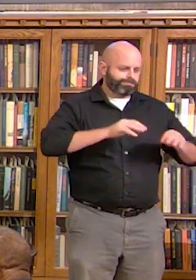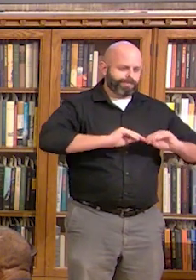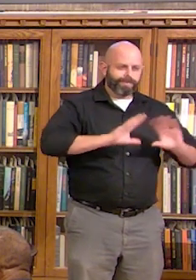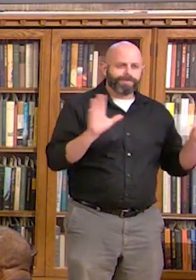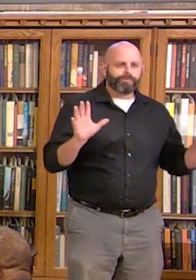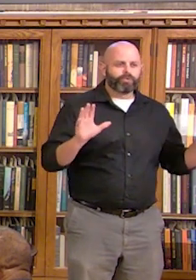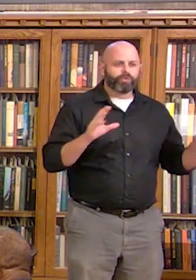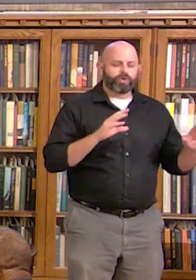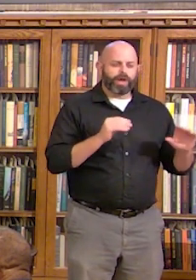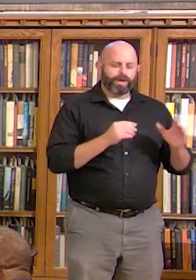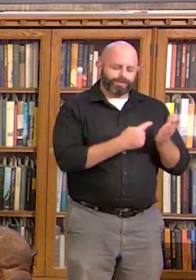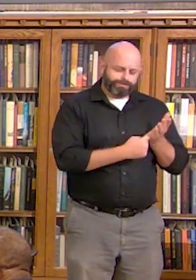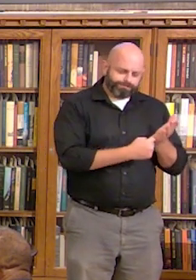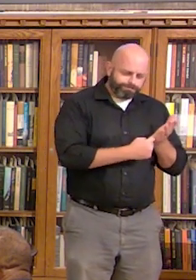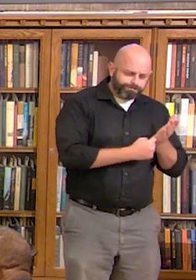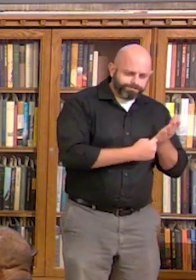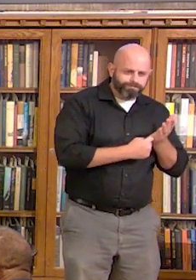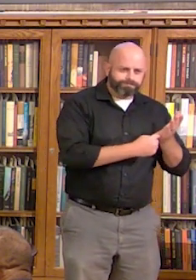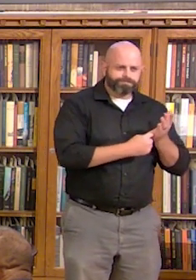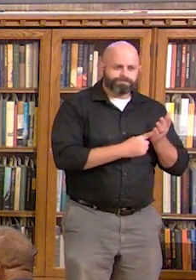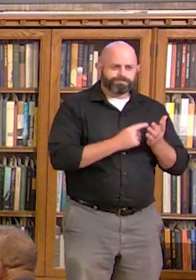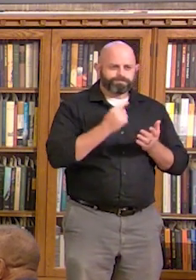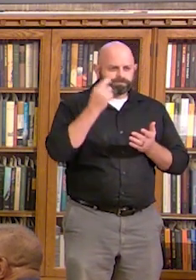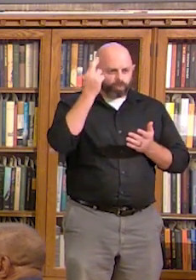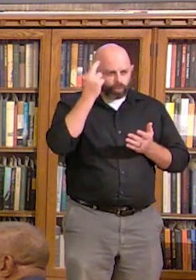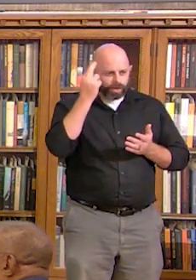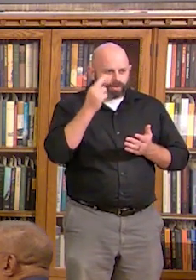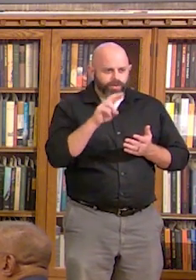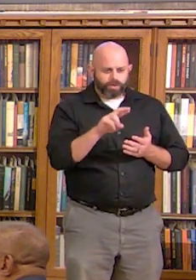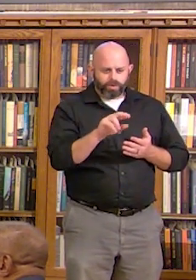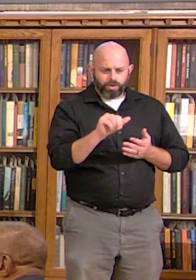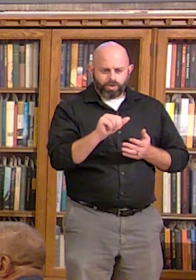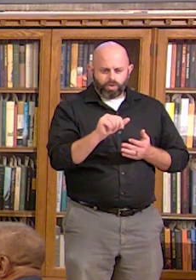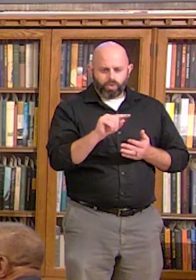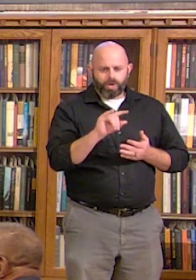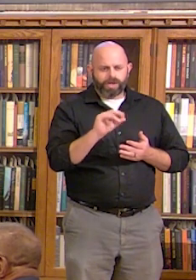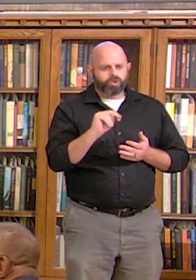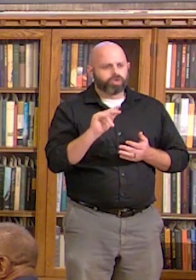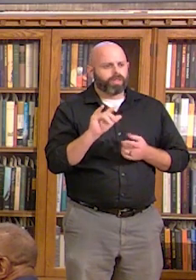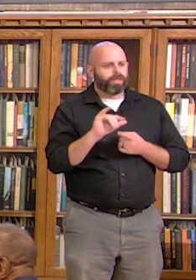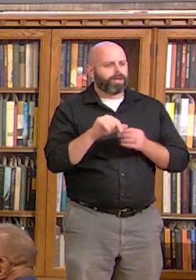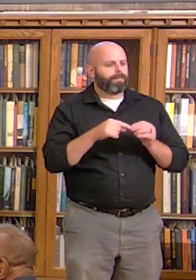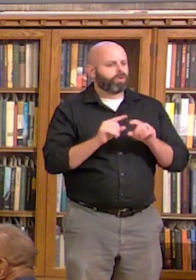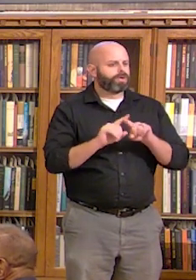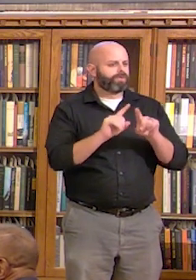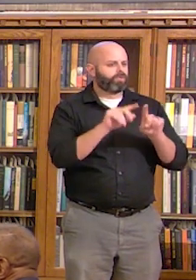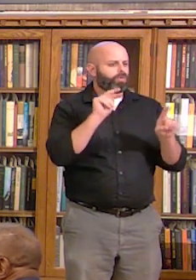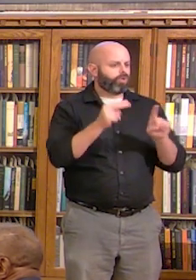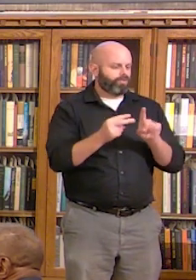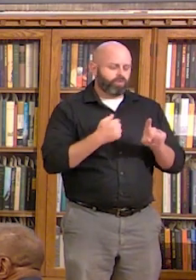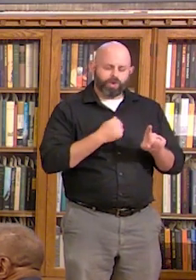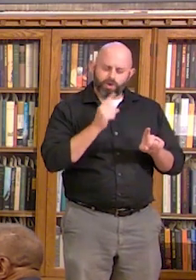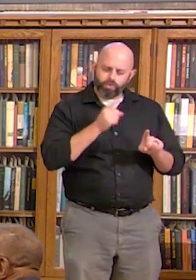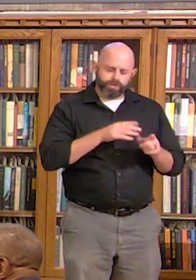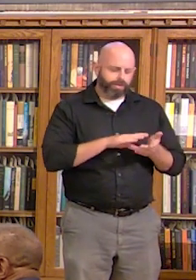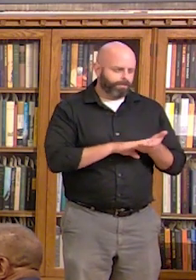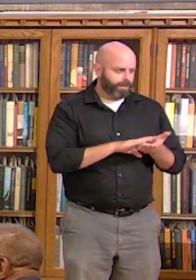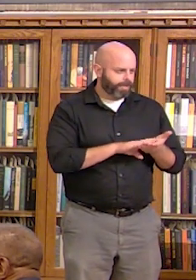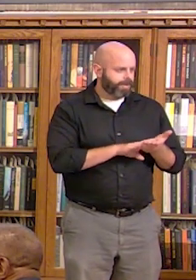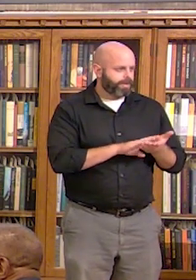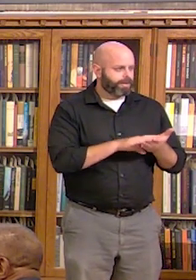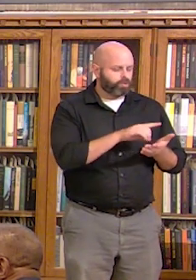and argue rationally about those different points of view so I I I really commend you you are